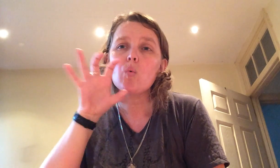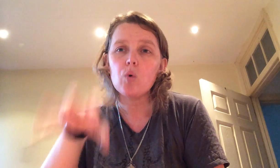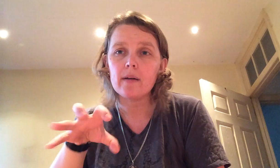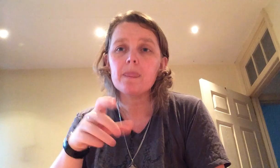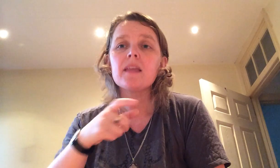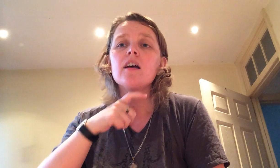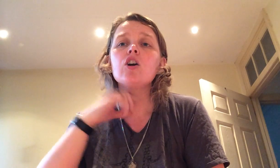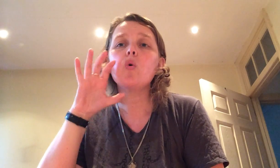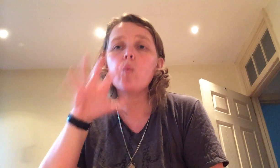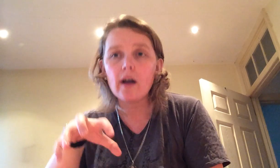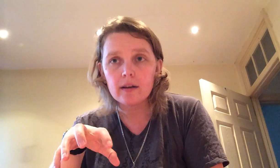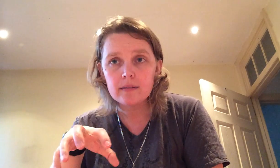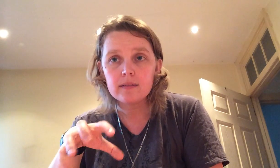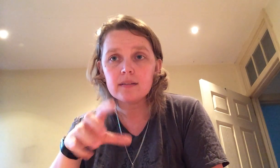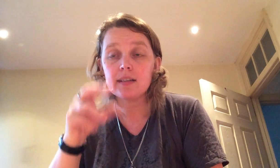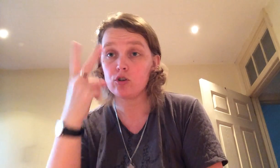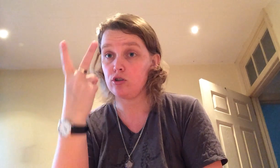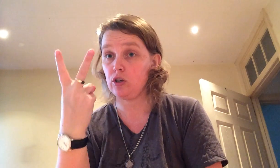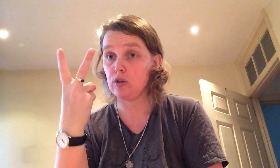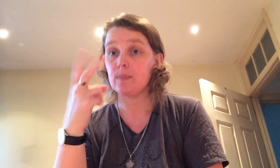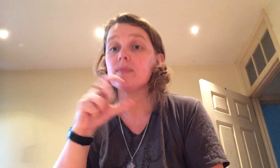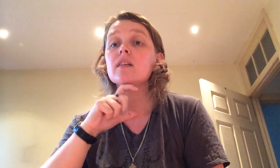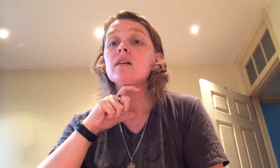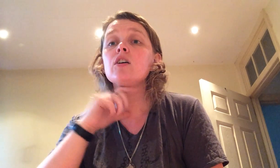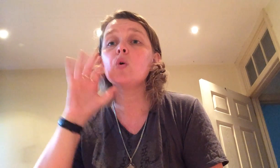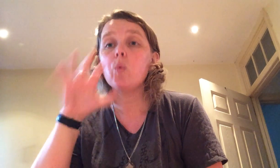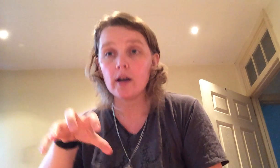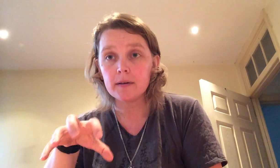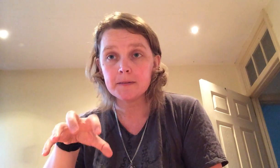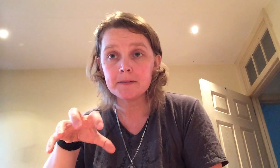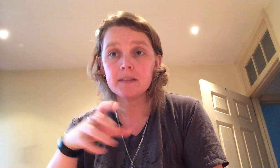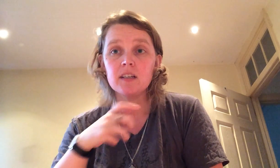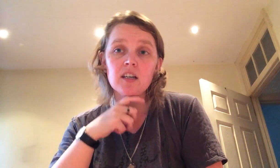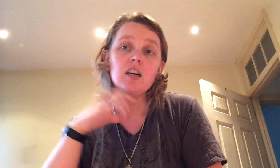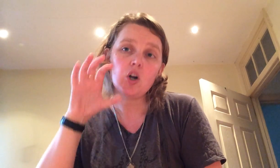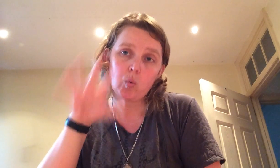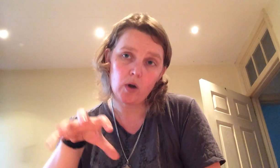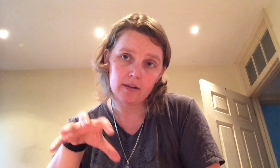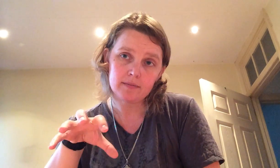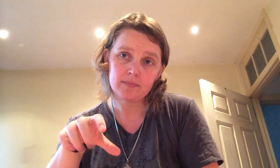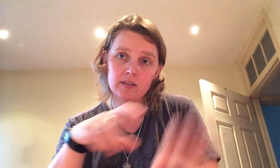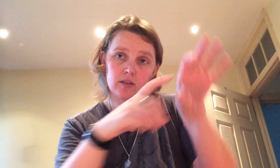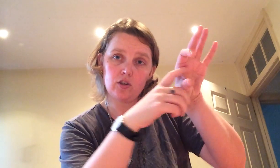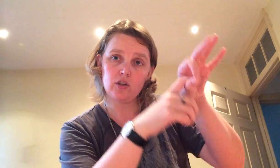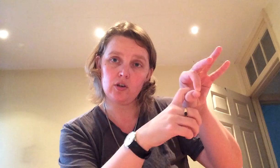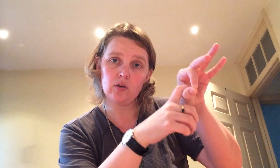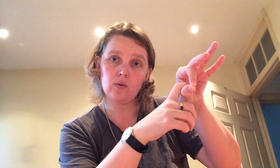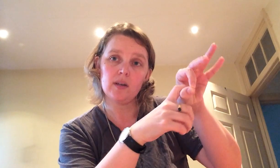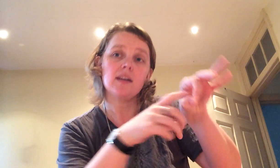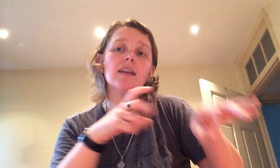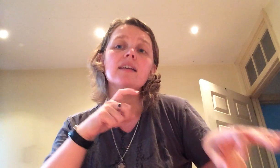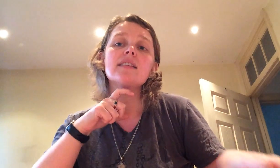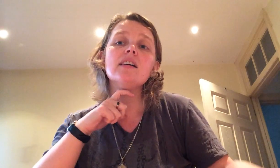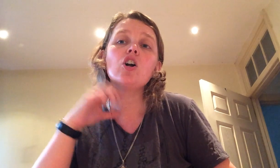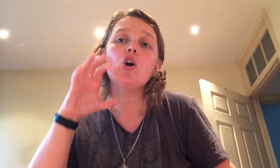W, Qu. It's got 2, Qu, Qu. So Q is